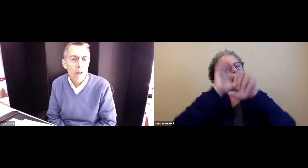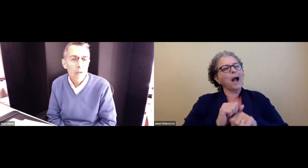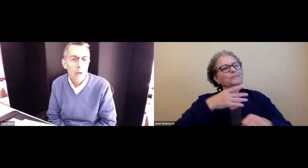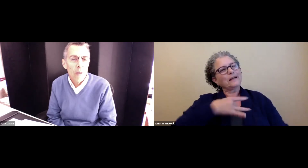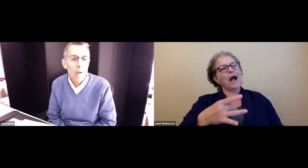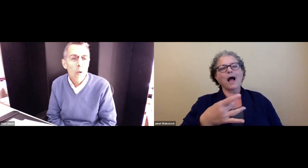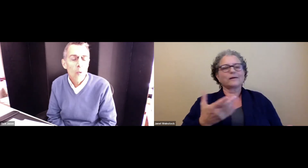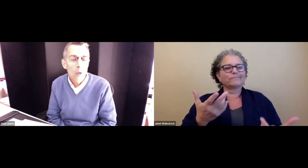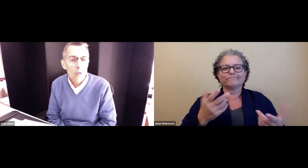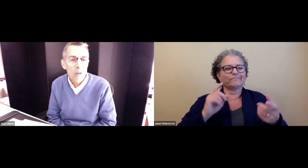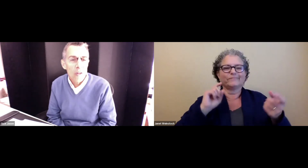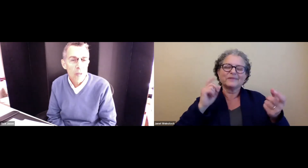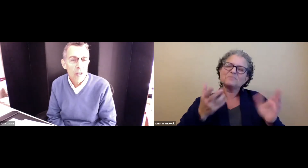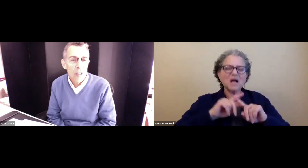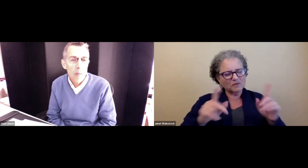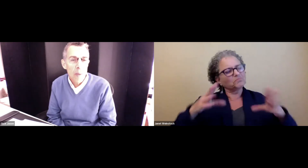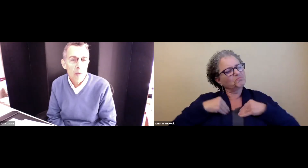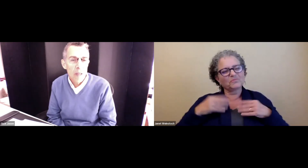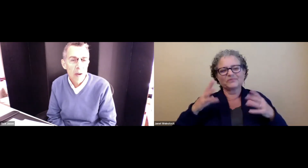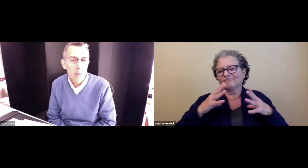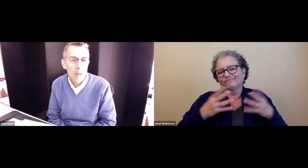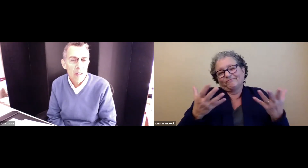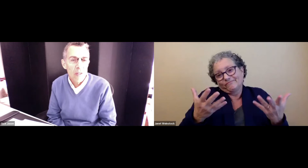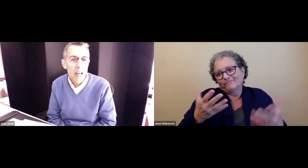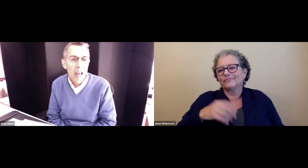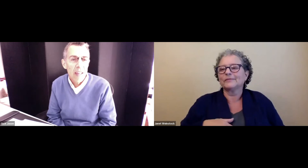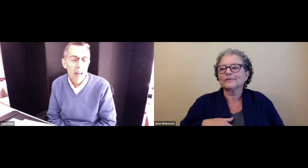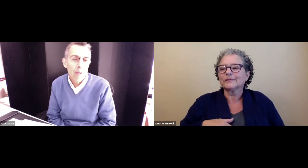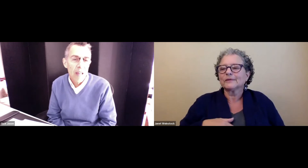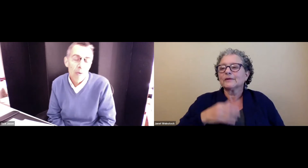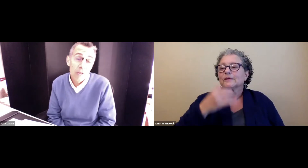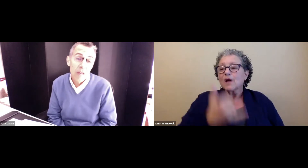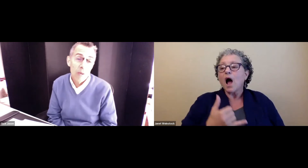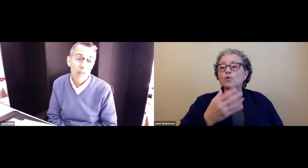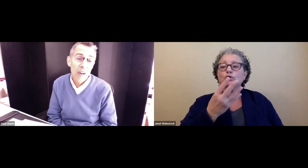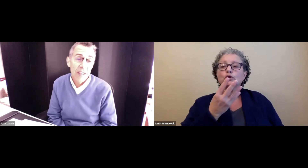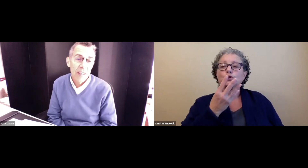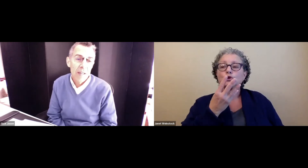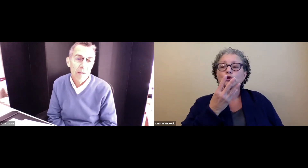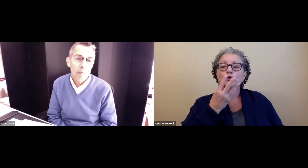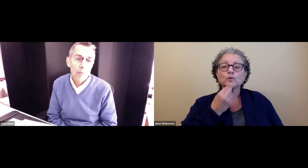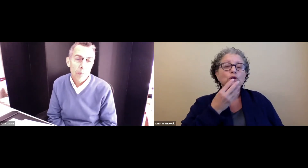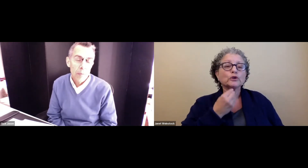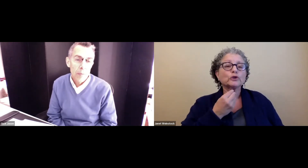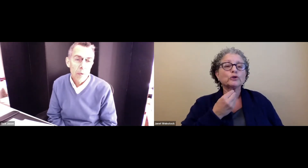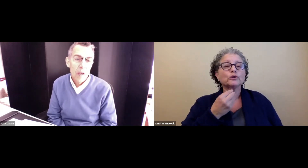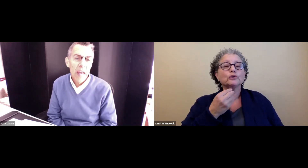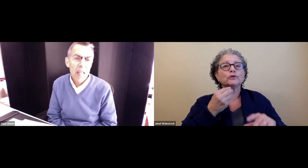and those are the traditions and the memories that we carried with us, and that was fine. And as far